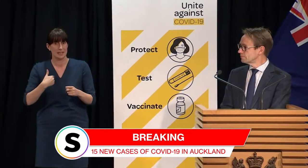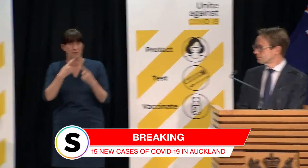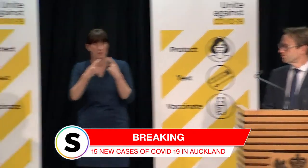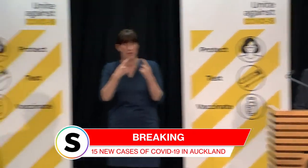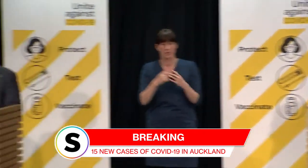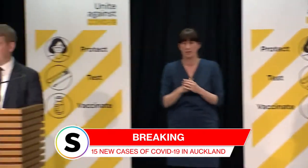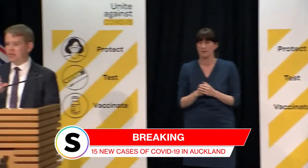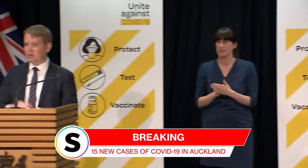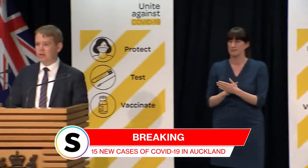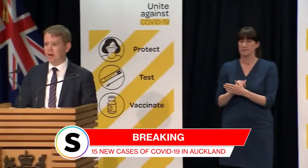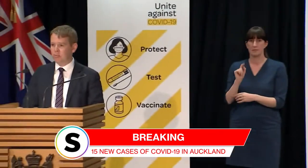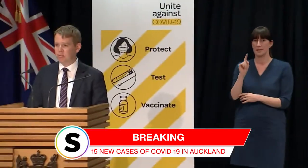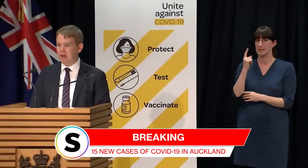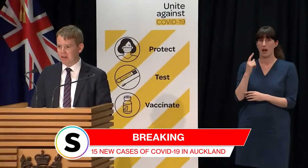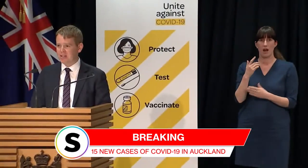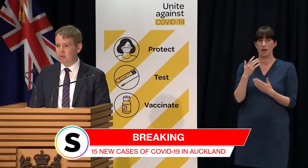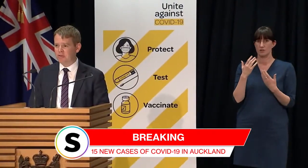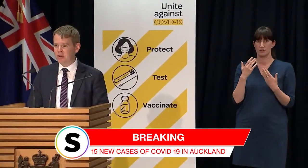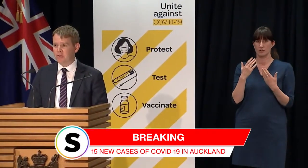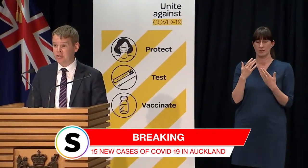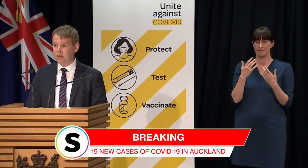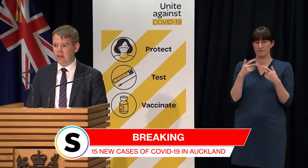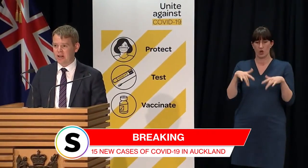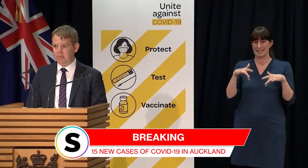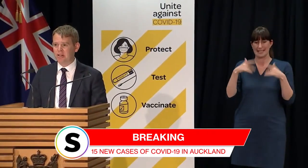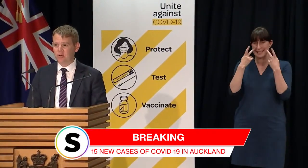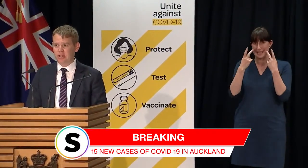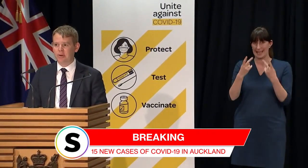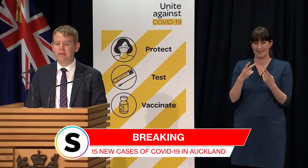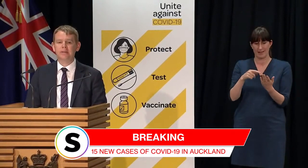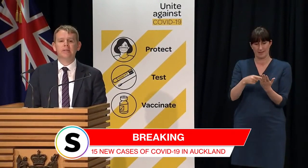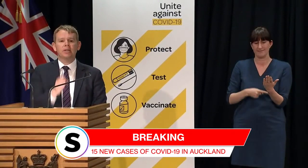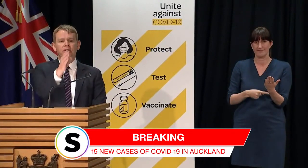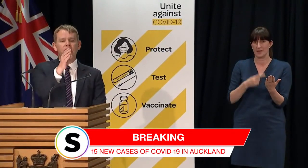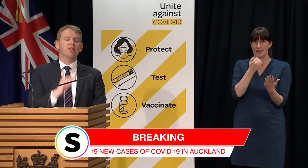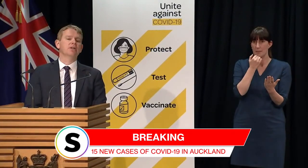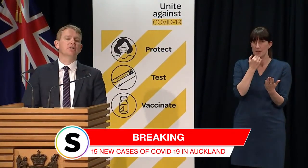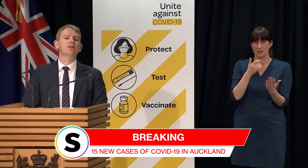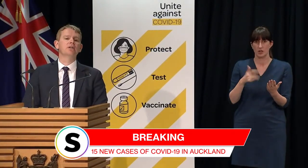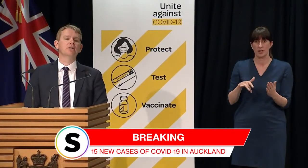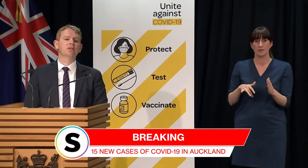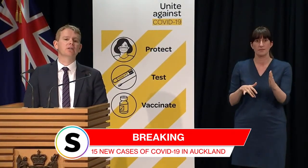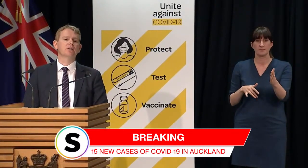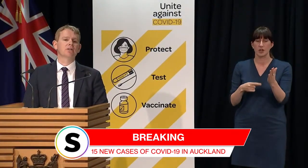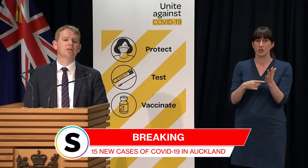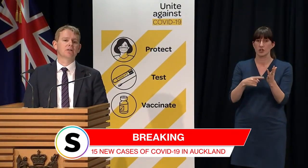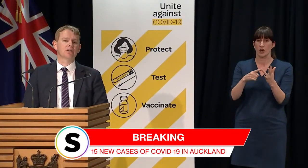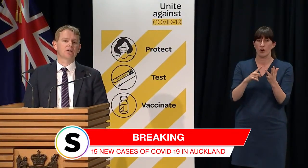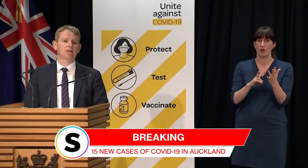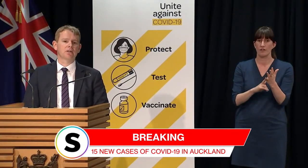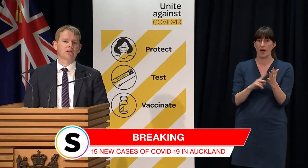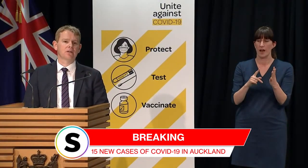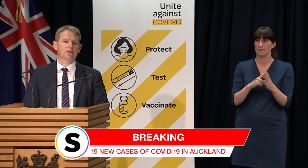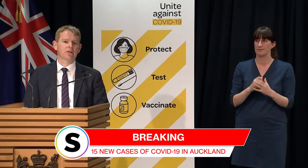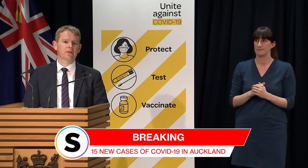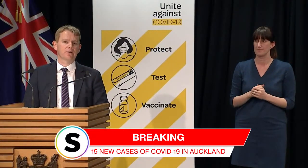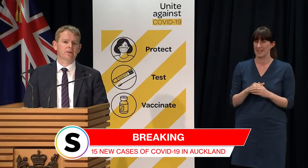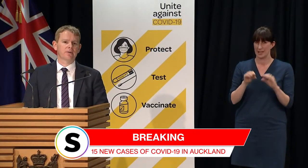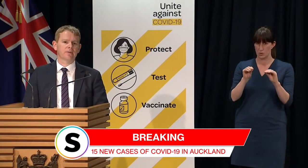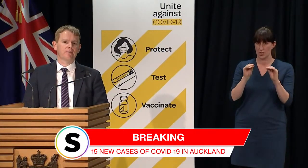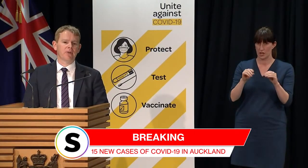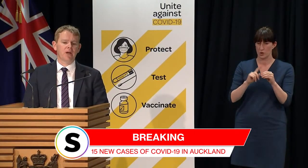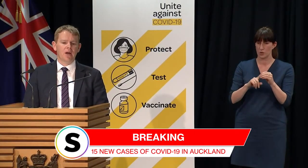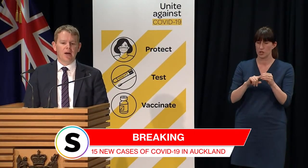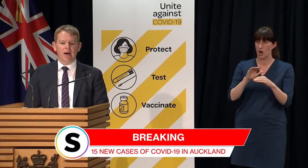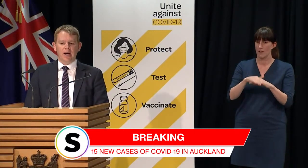the numbers on that, so I'll have to look get some advice on that and come back to you on that one. So are you doing enough to attract early childhood teachers to help ease the